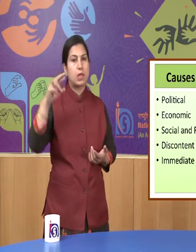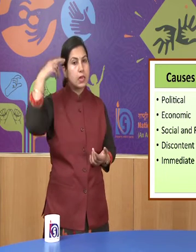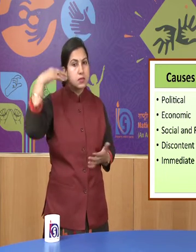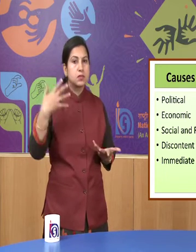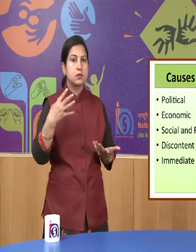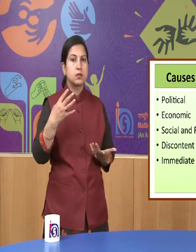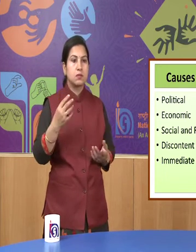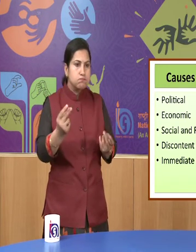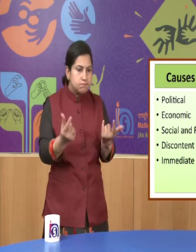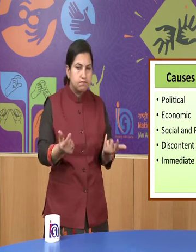reasons.